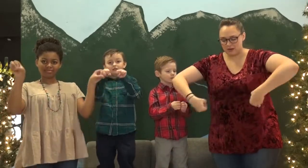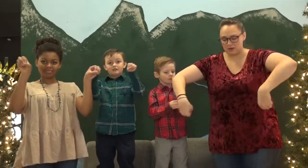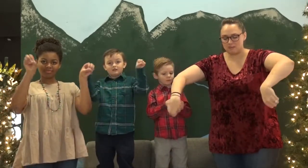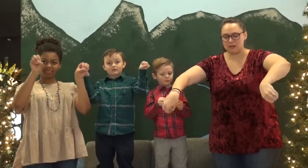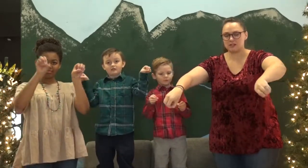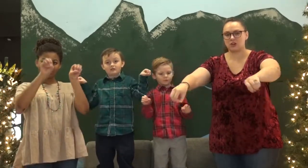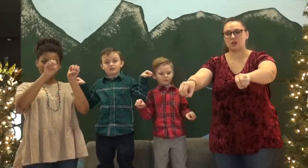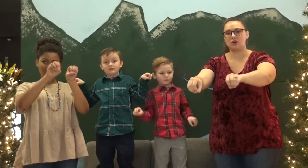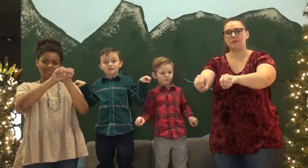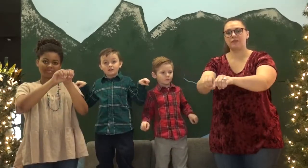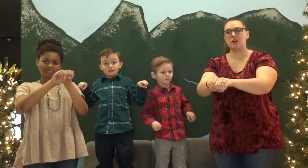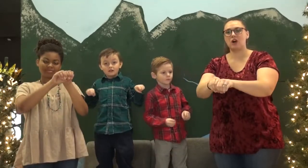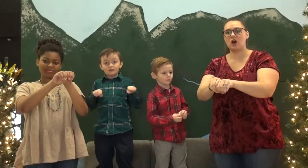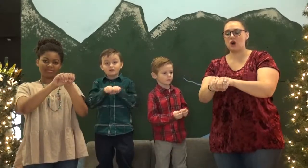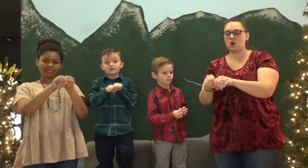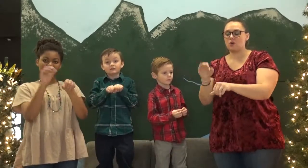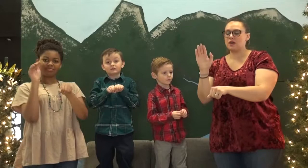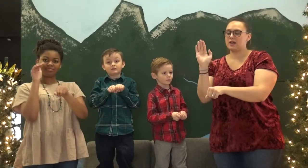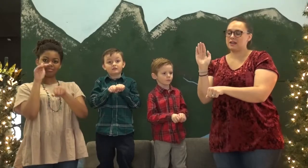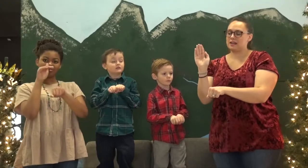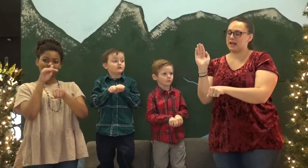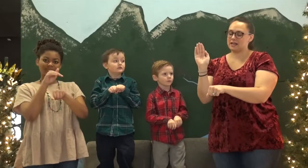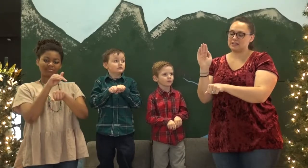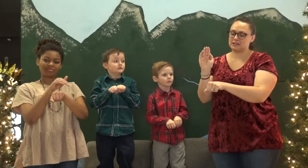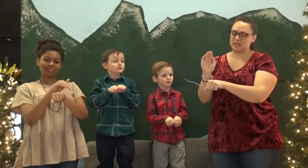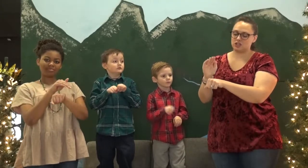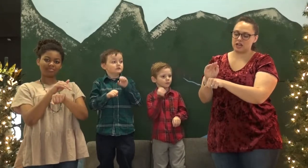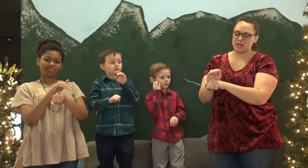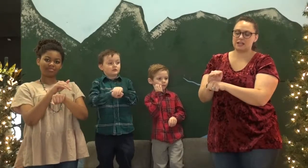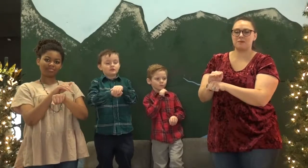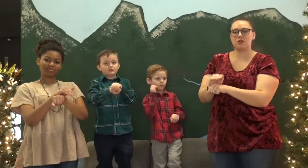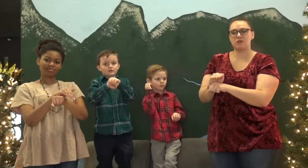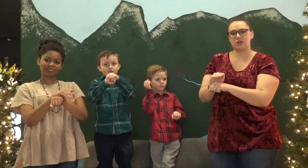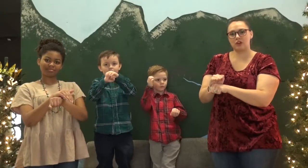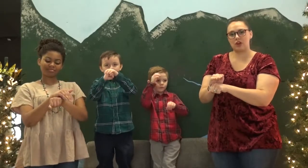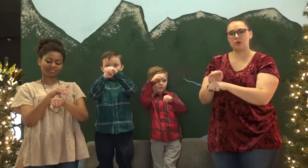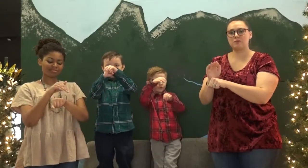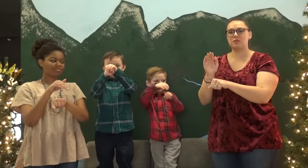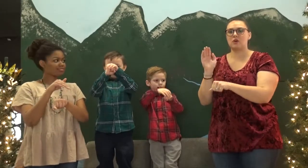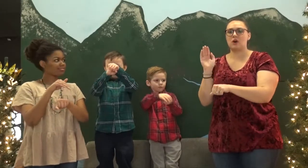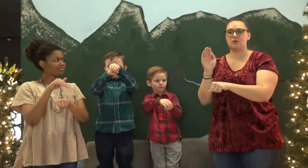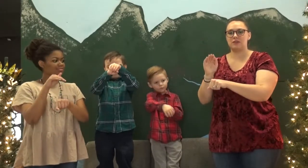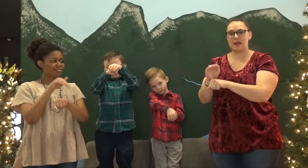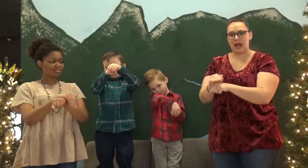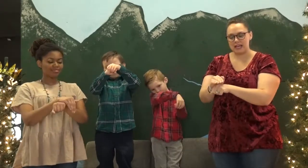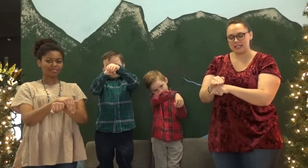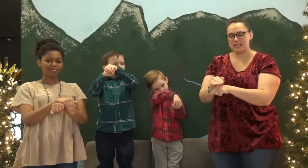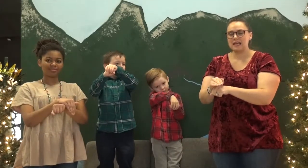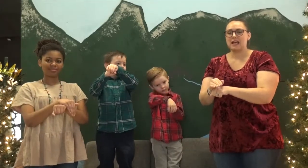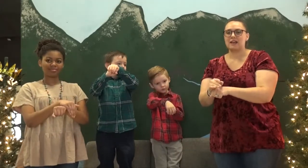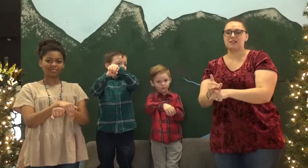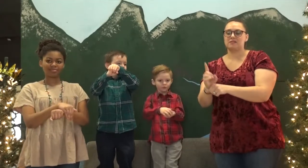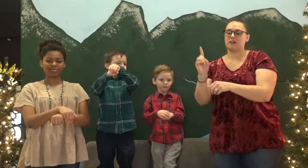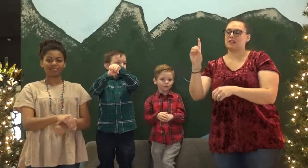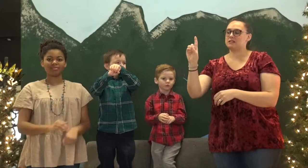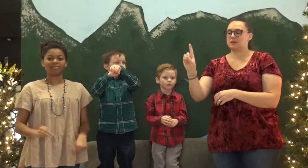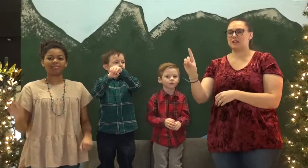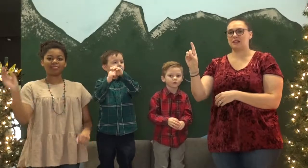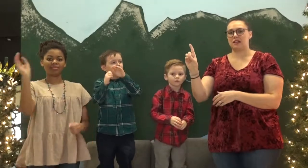a big circle. O night is like shade coming over the globe, so O night. And then divine is making the letter